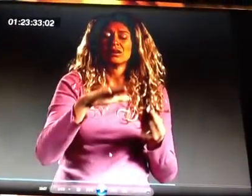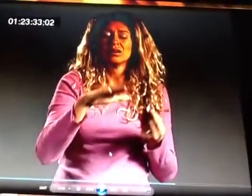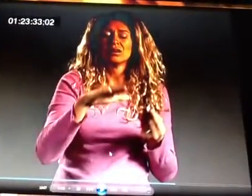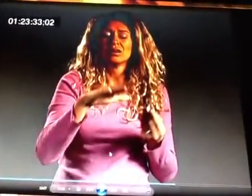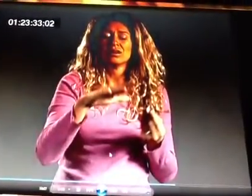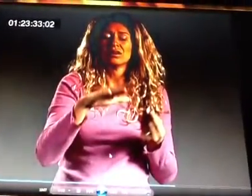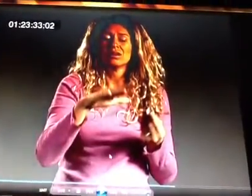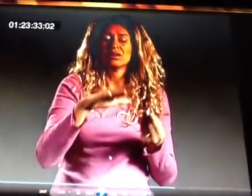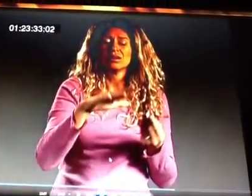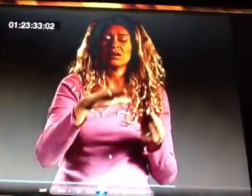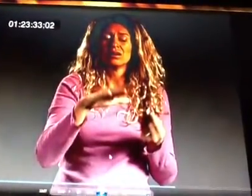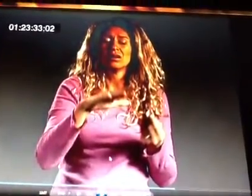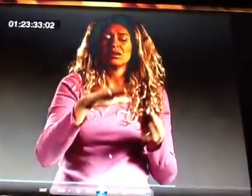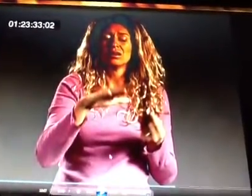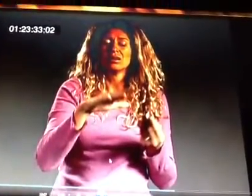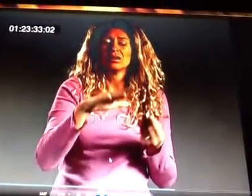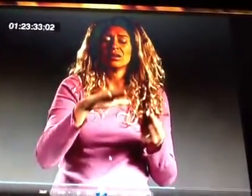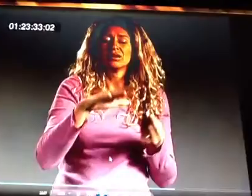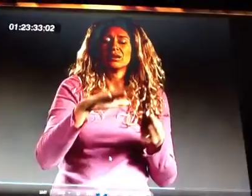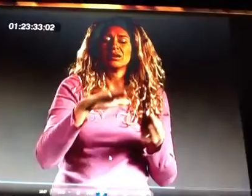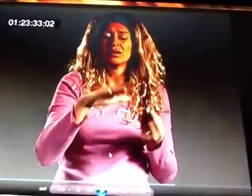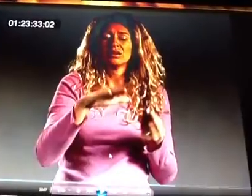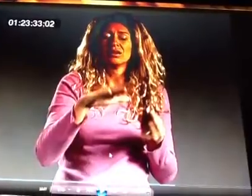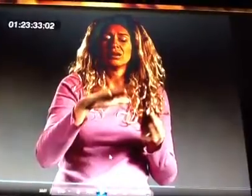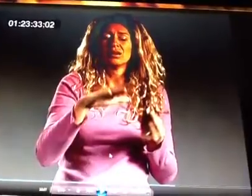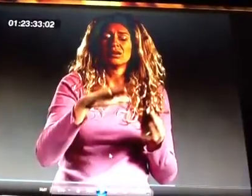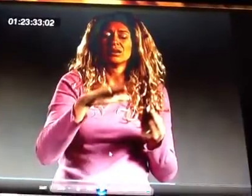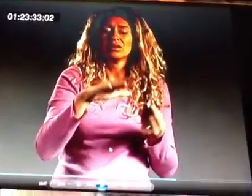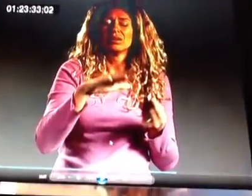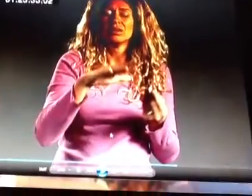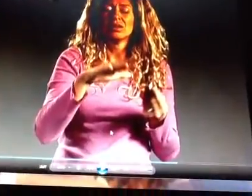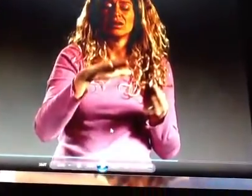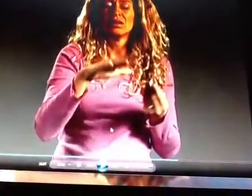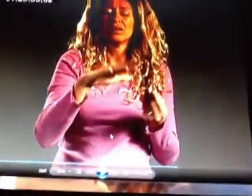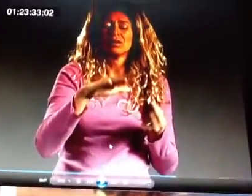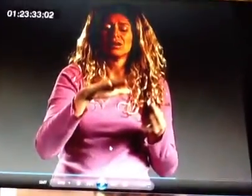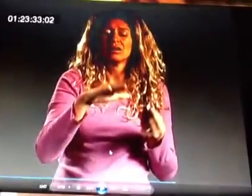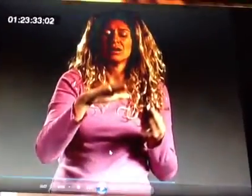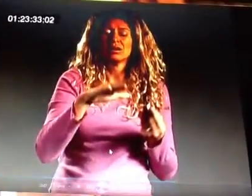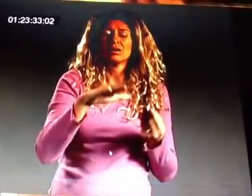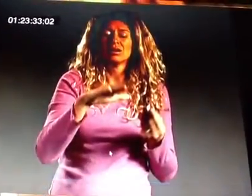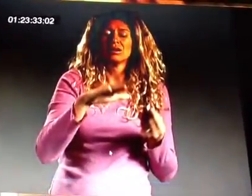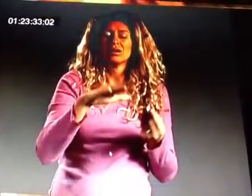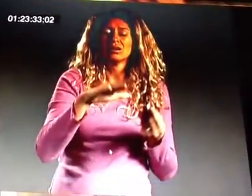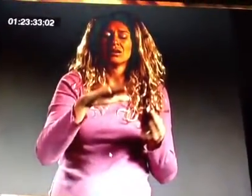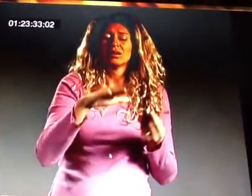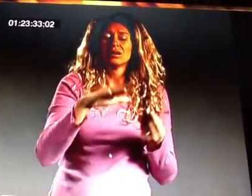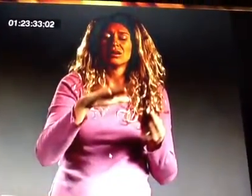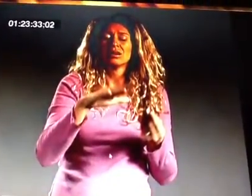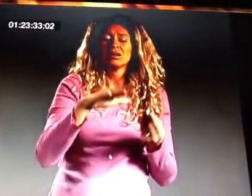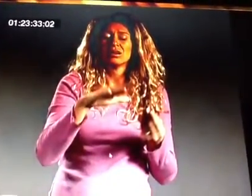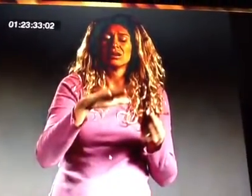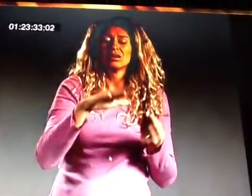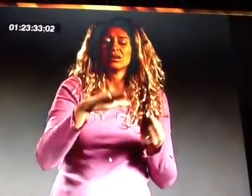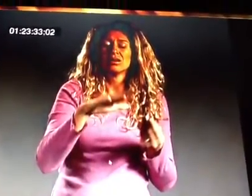So my yard will look like a lake. For a couple hours, the water will just sit there, and you can't drive on it, so I just walk out